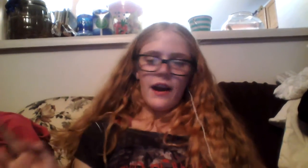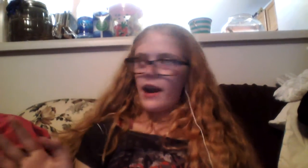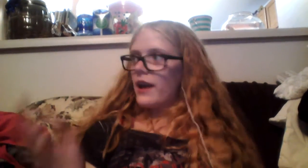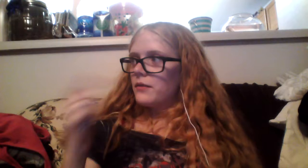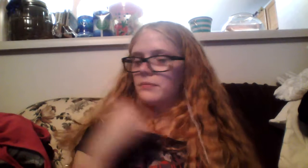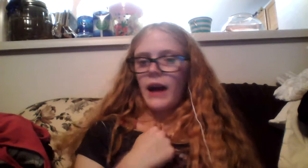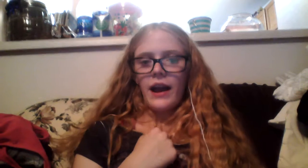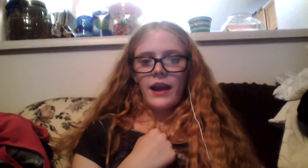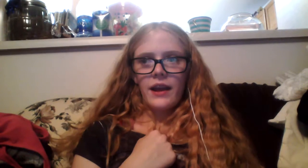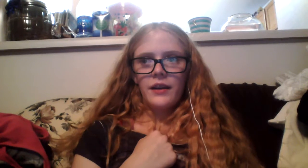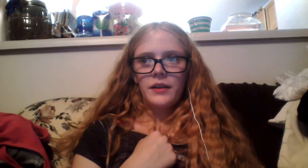hi,